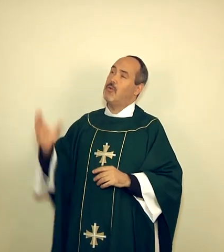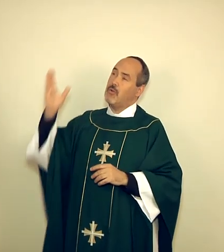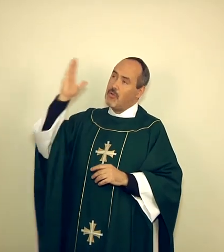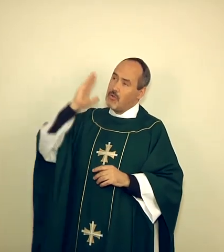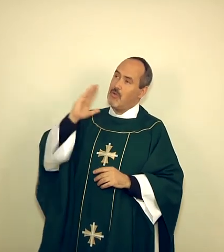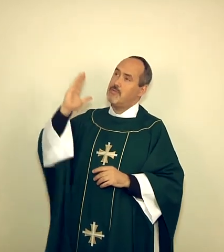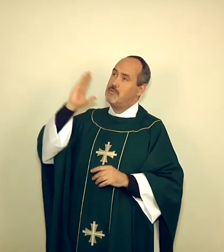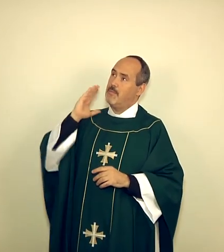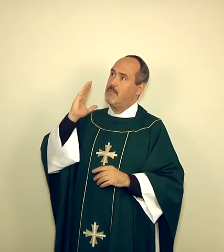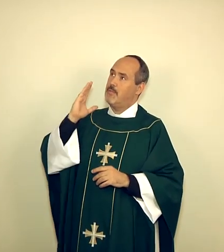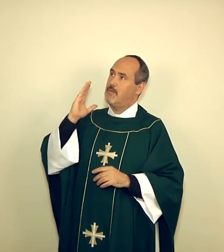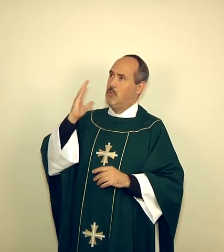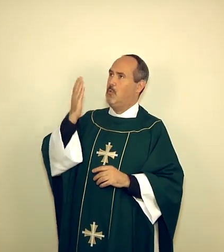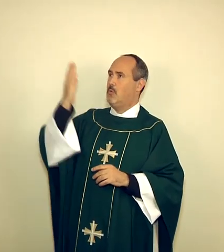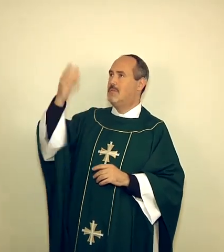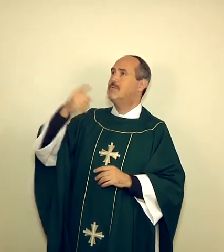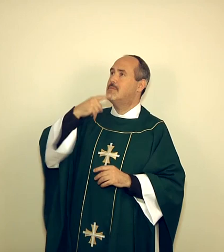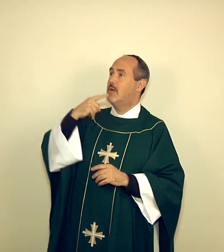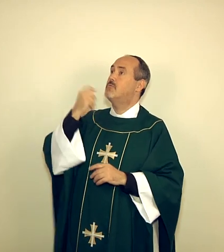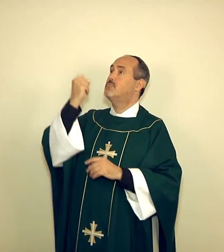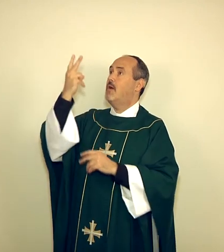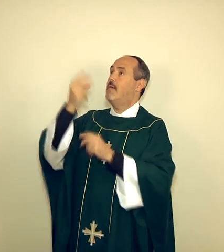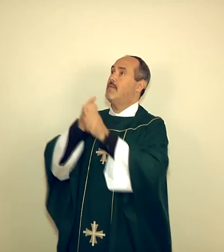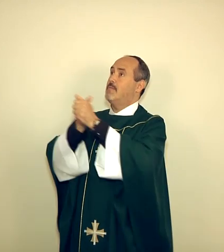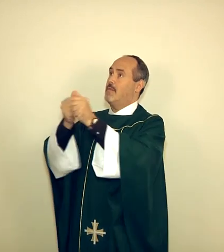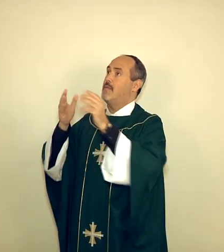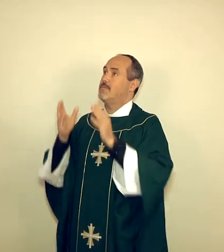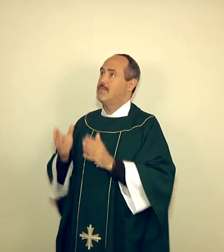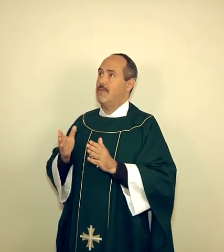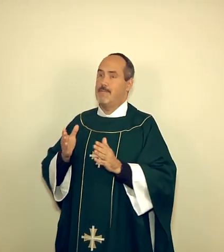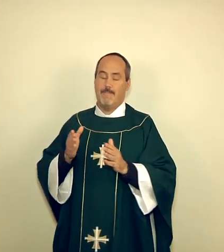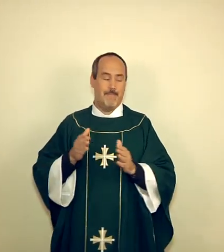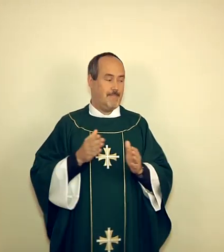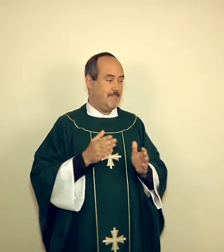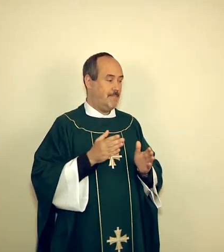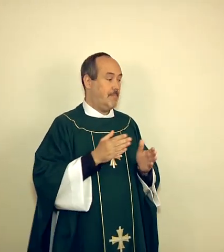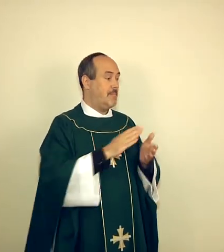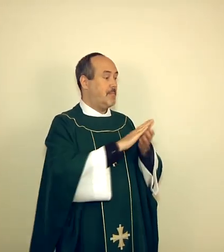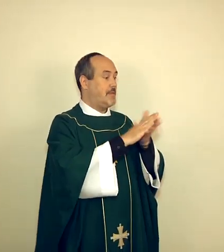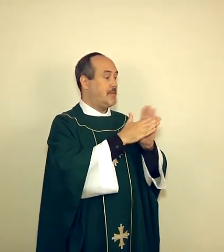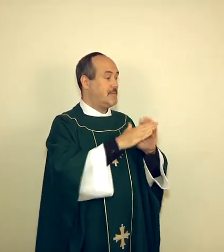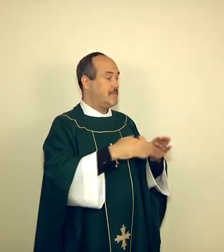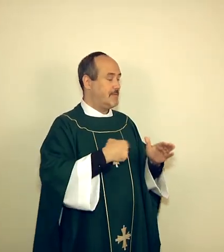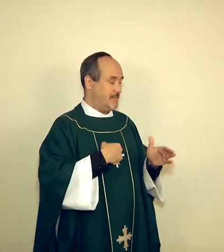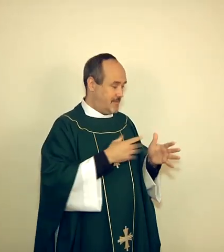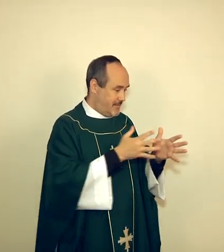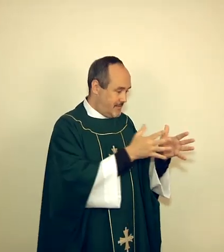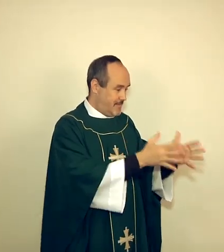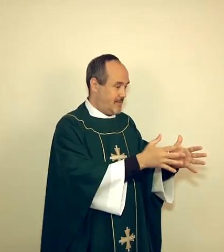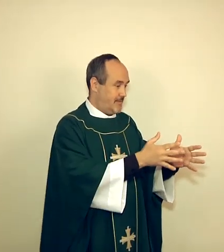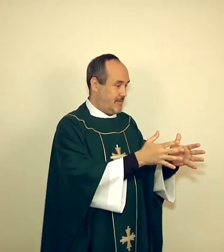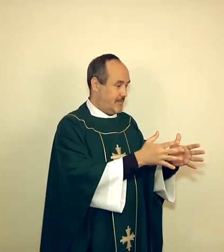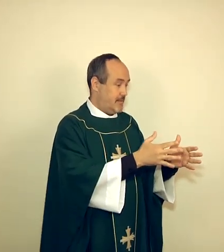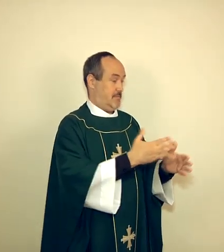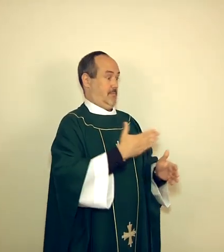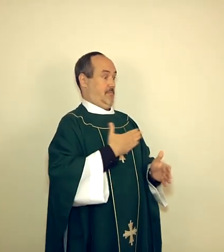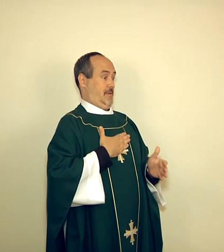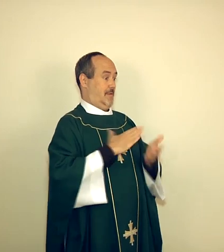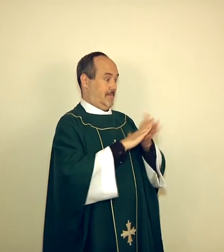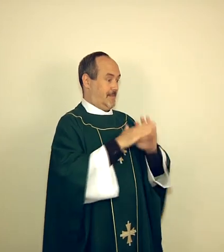Lord Jesus Christ, who said to your apostles, "Peace I leave you,